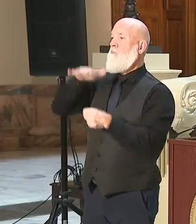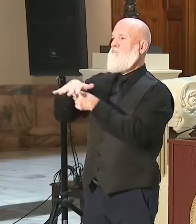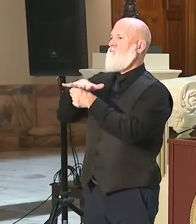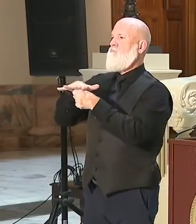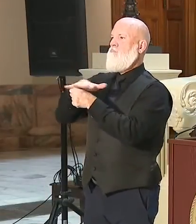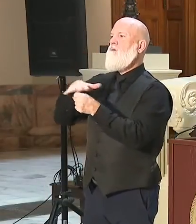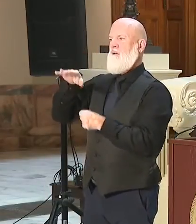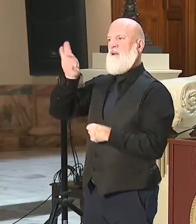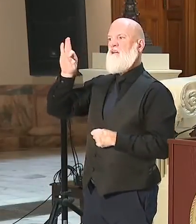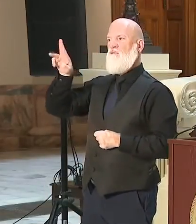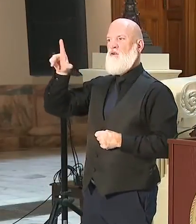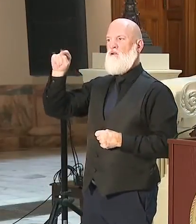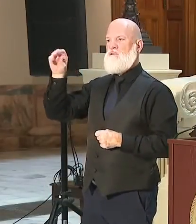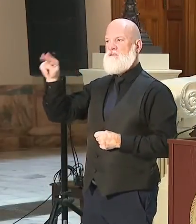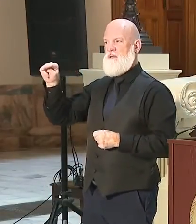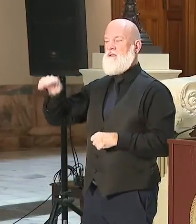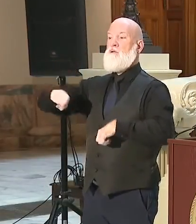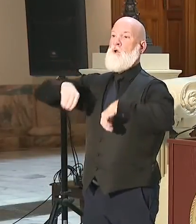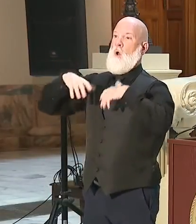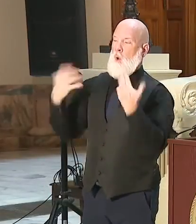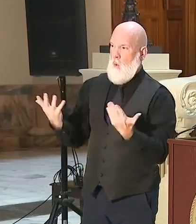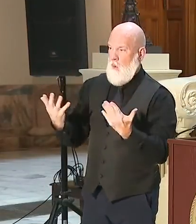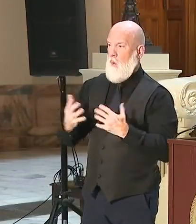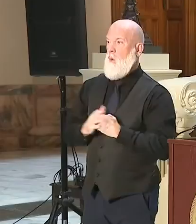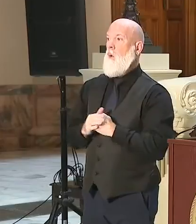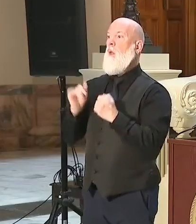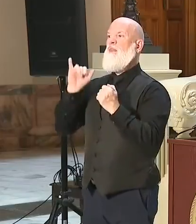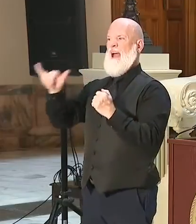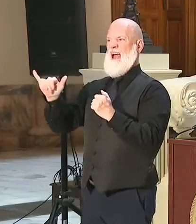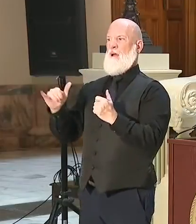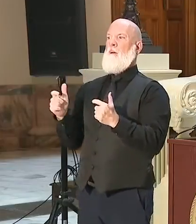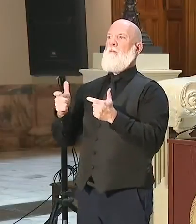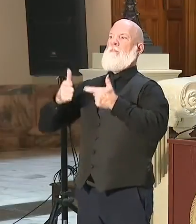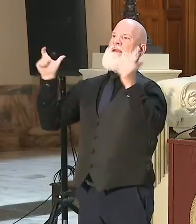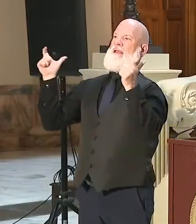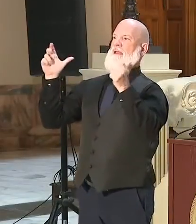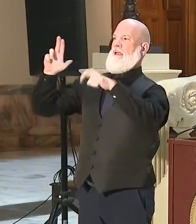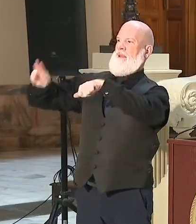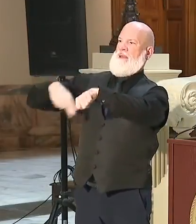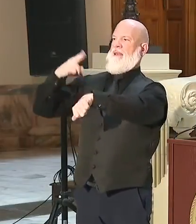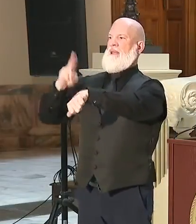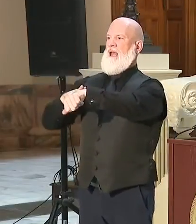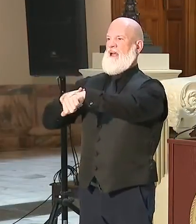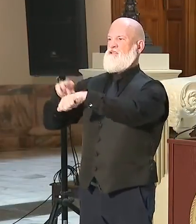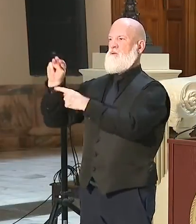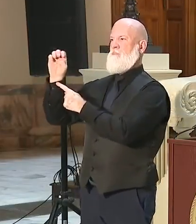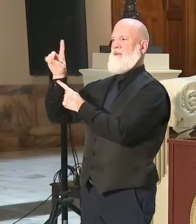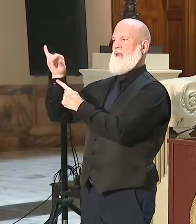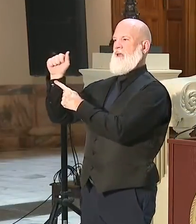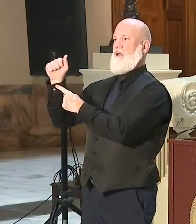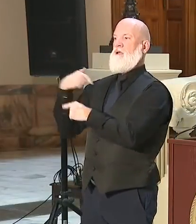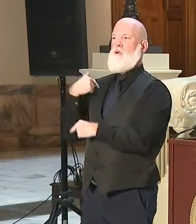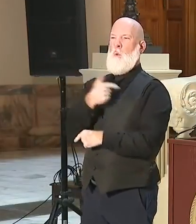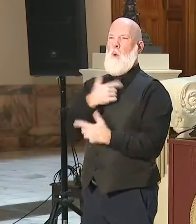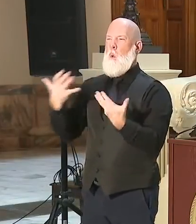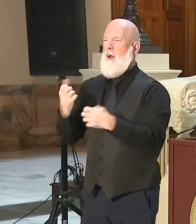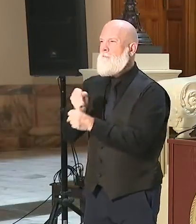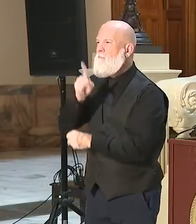know that many of national media and all the campaigns will be wondering what's going on, so we wanted to make sure we had boots on the ground to keep an eye on the